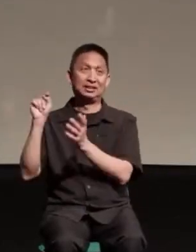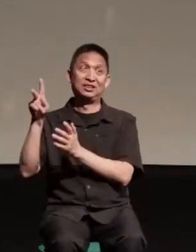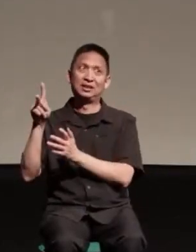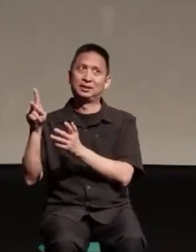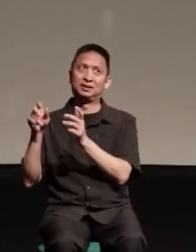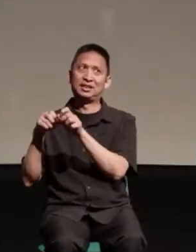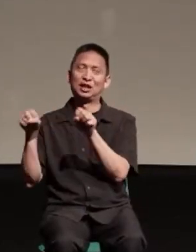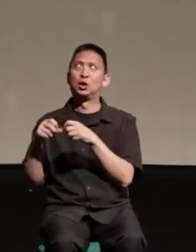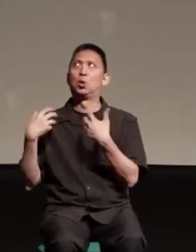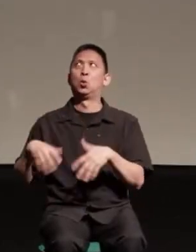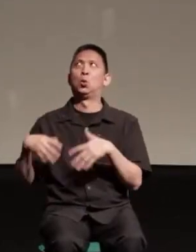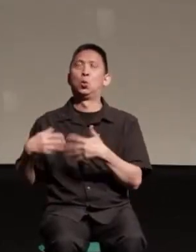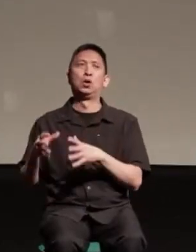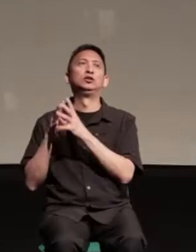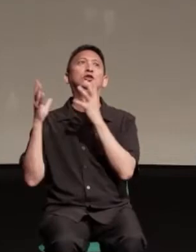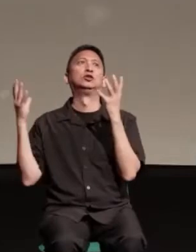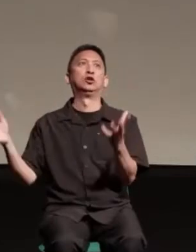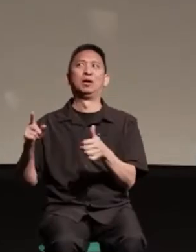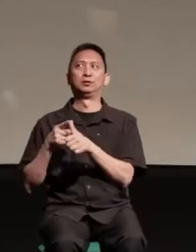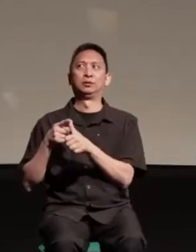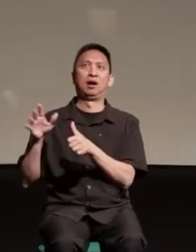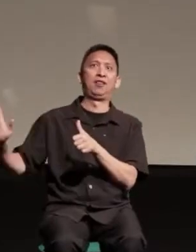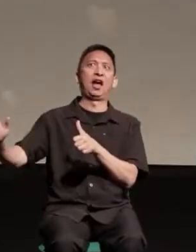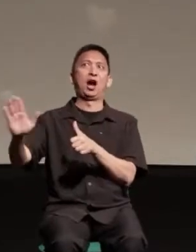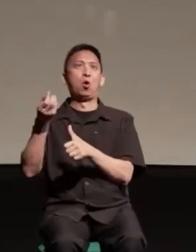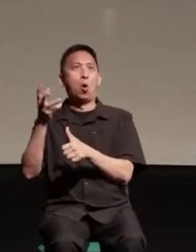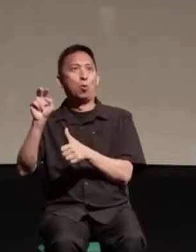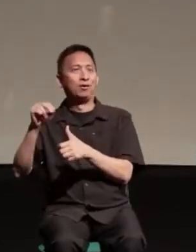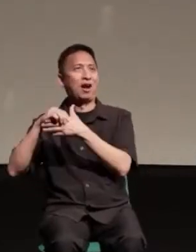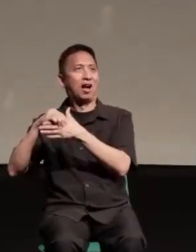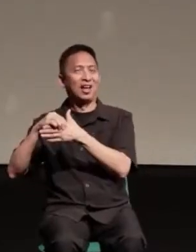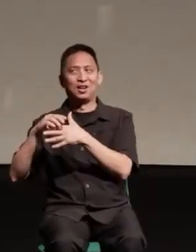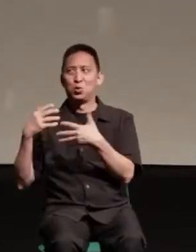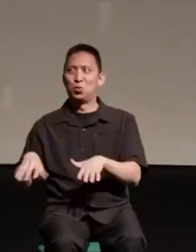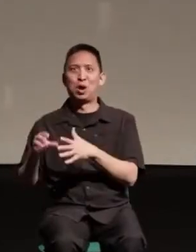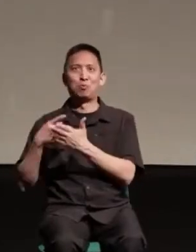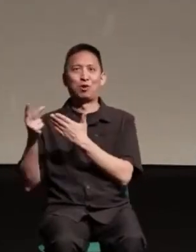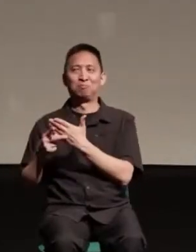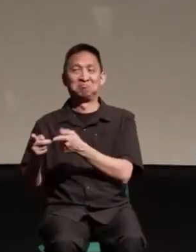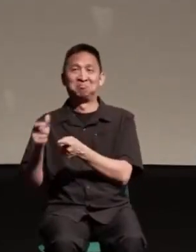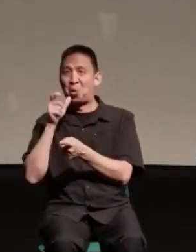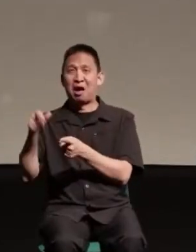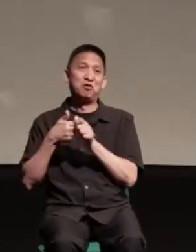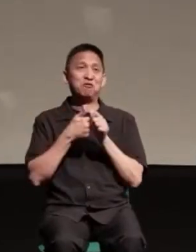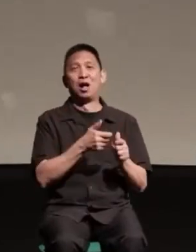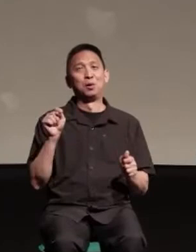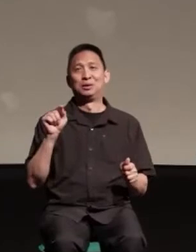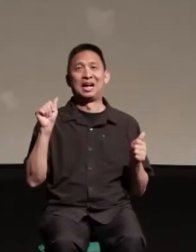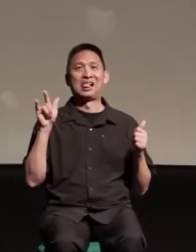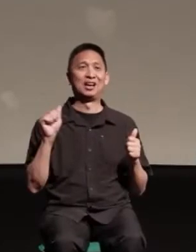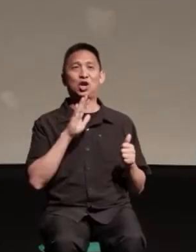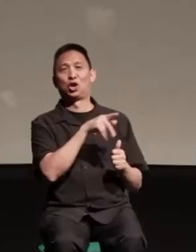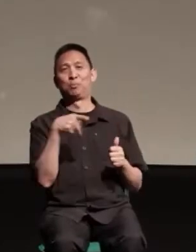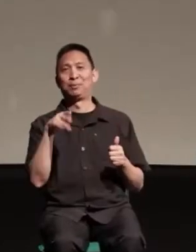so much of its own original content and programming. It's because they don't have to follow Talia's standards and